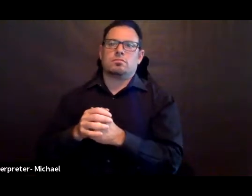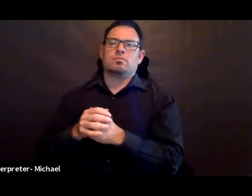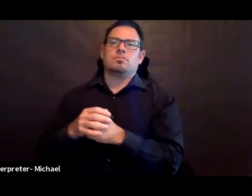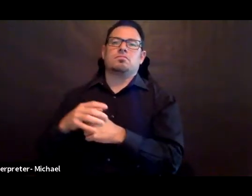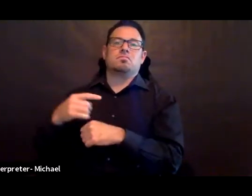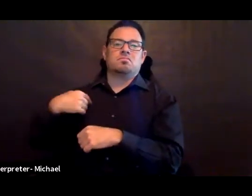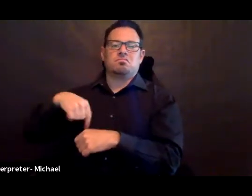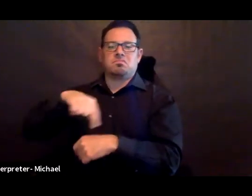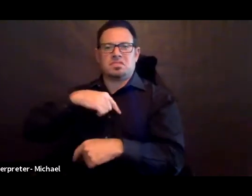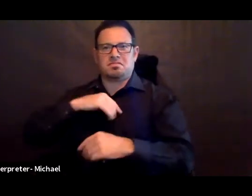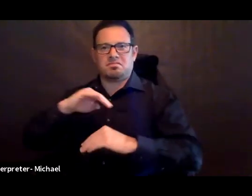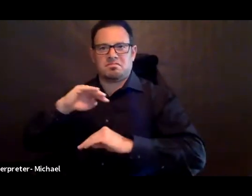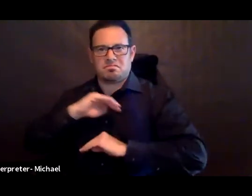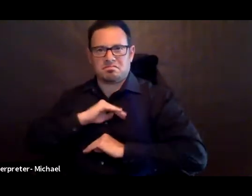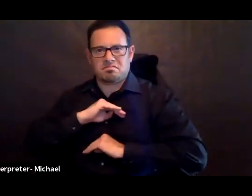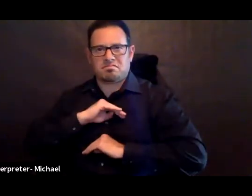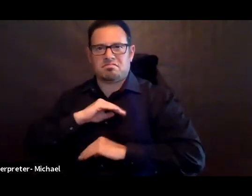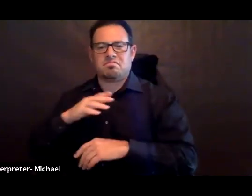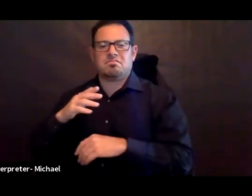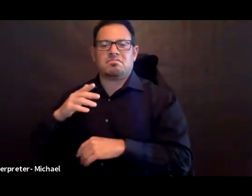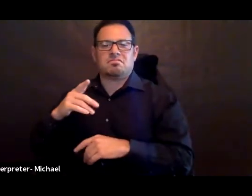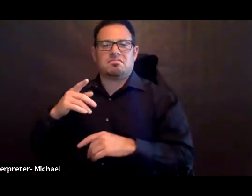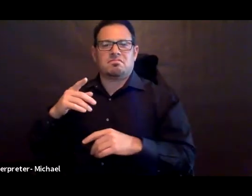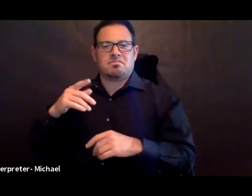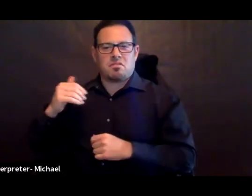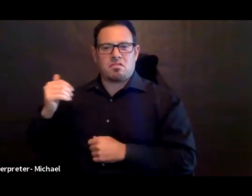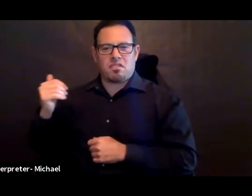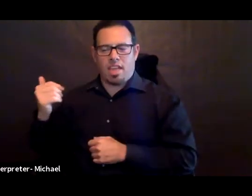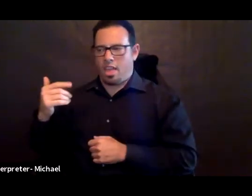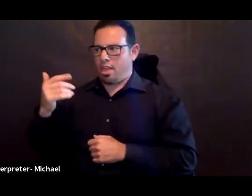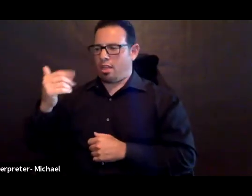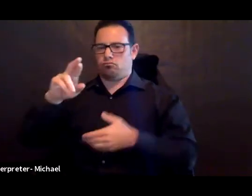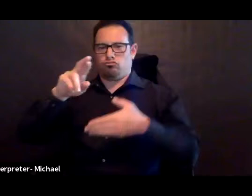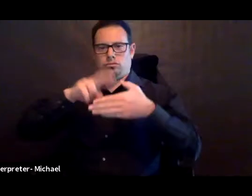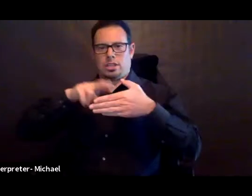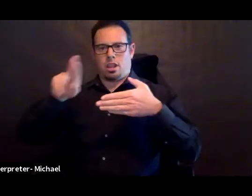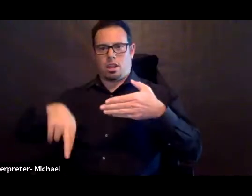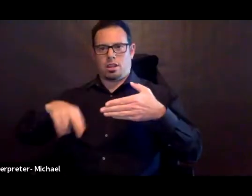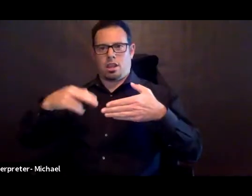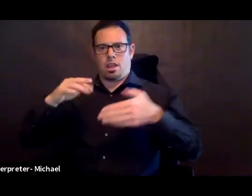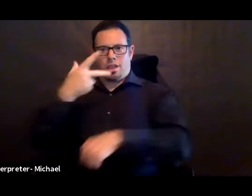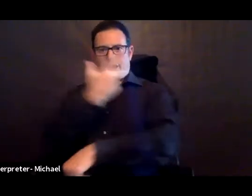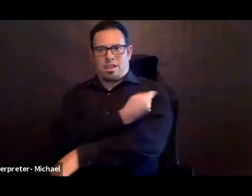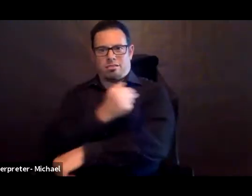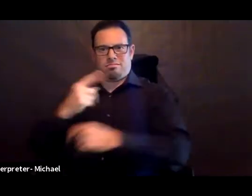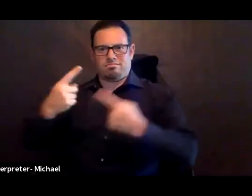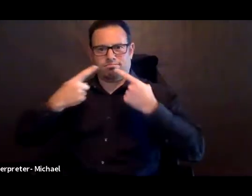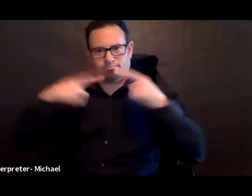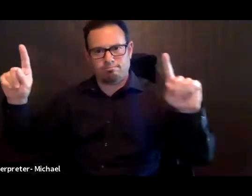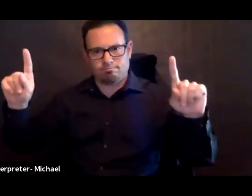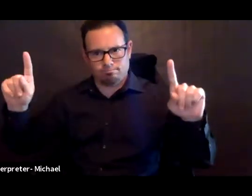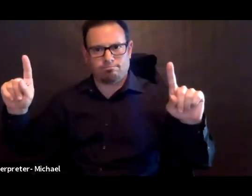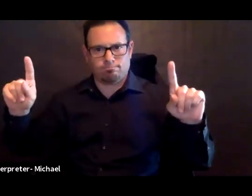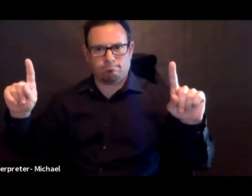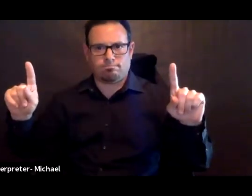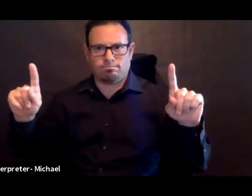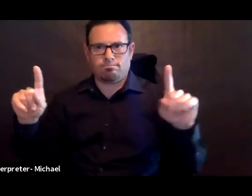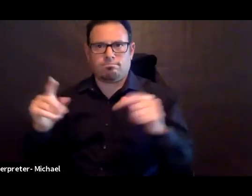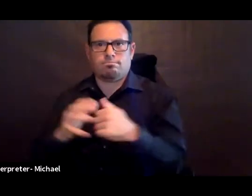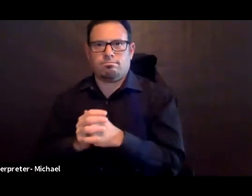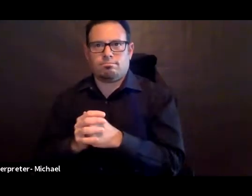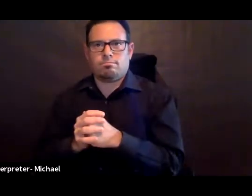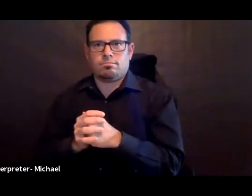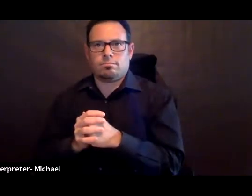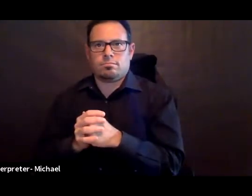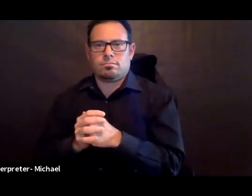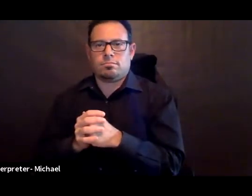in mind that no vaccine is 100% effective. And, the data that I shared earlier, yes, we in Minnesota